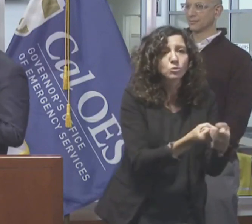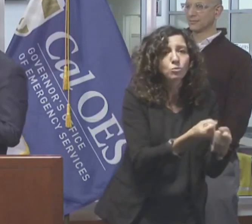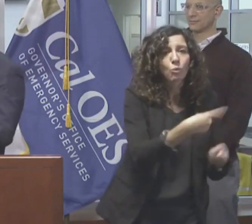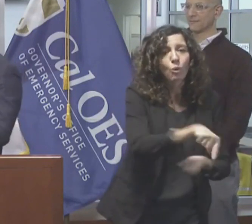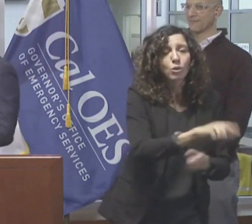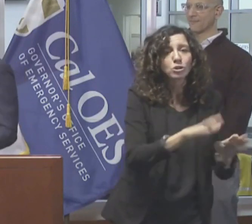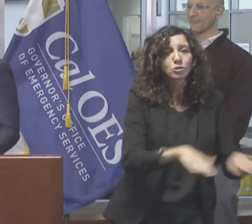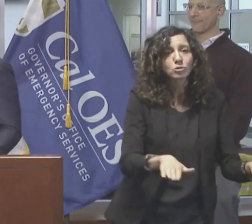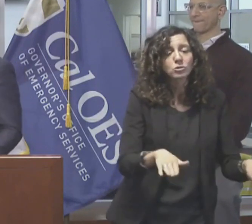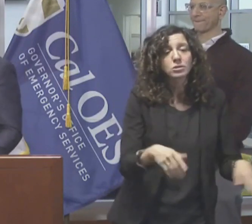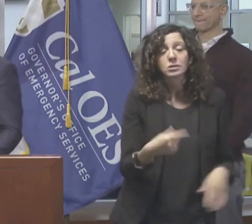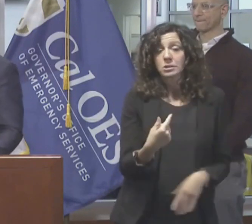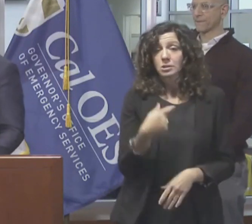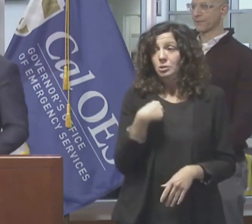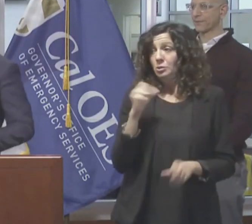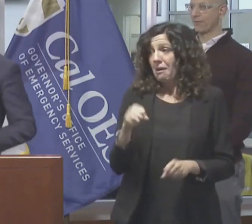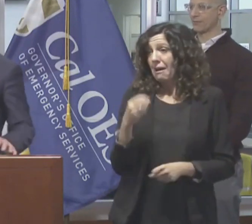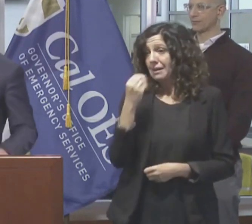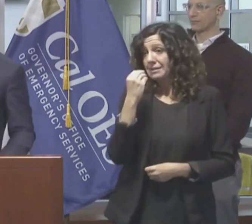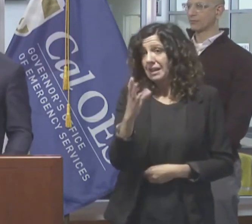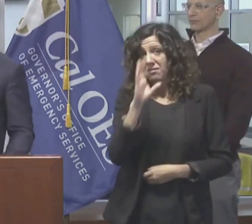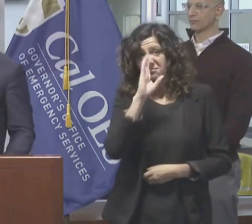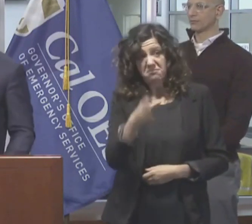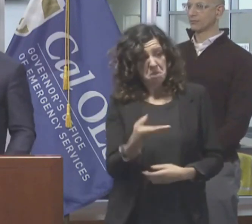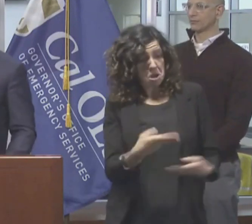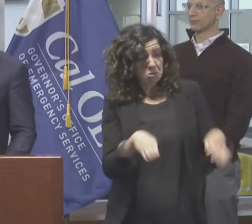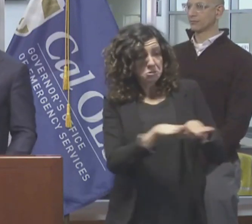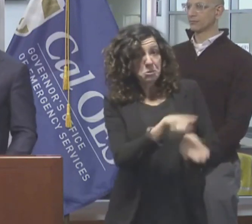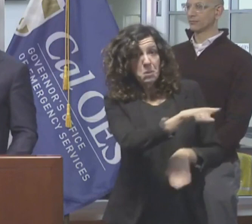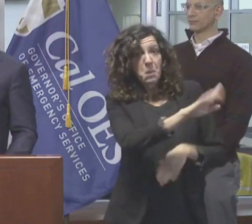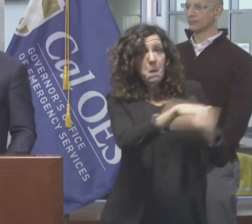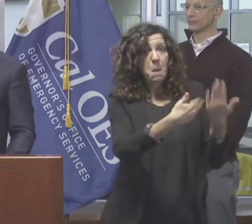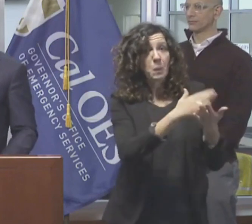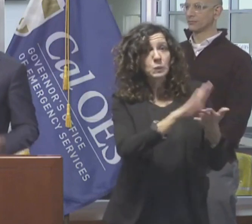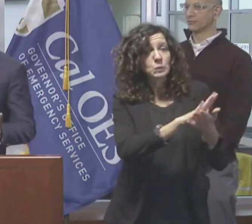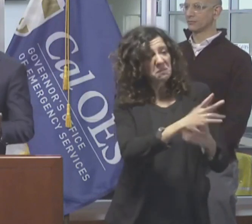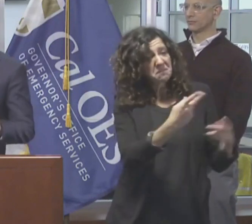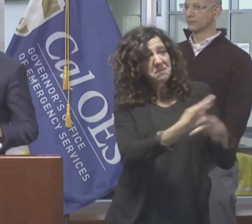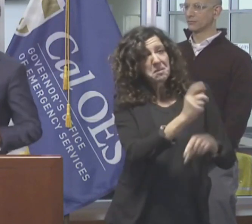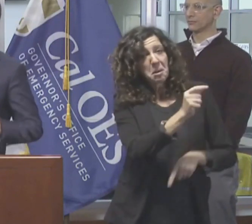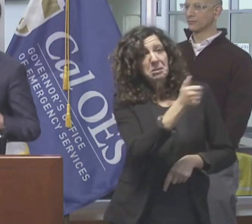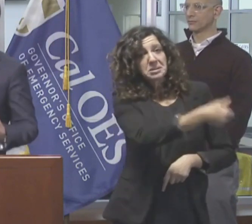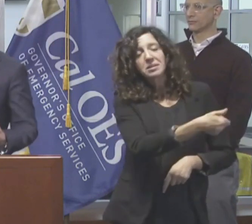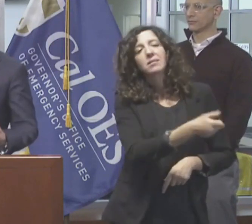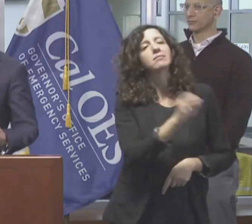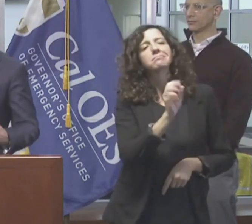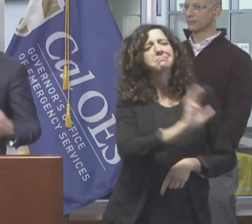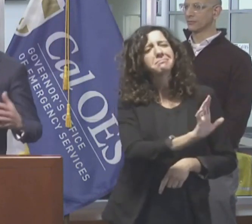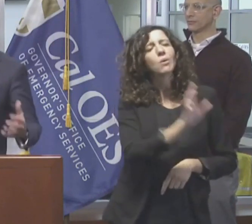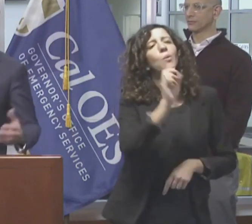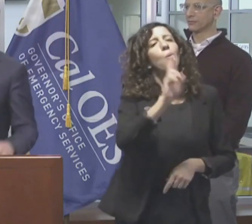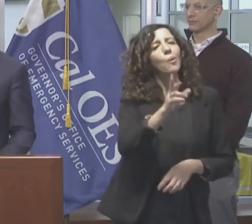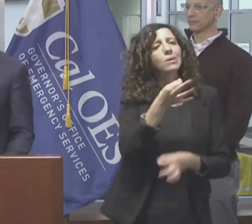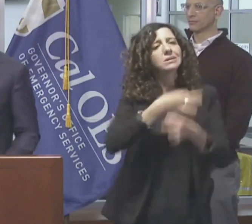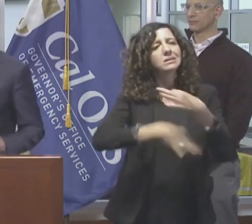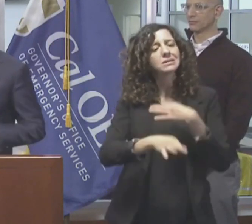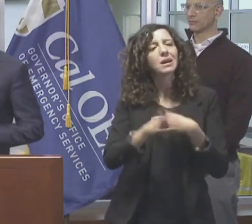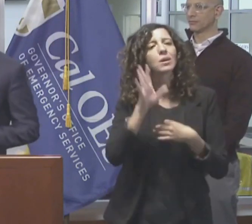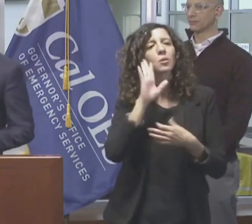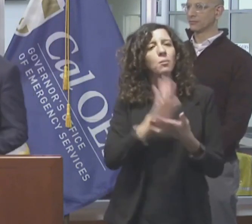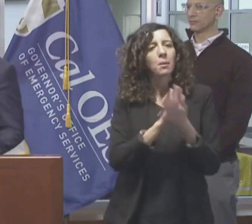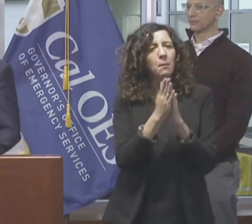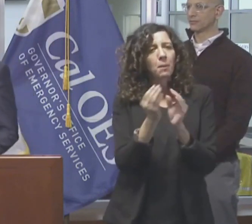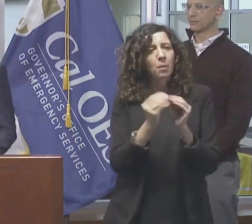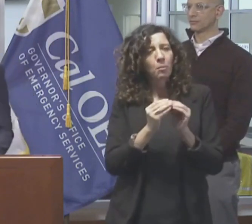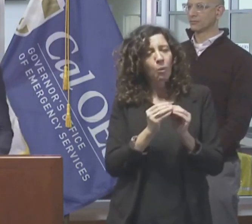support. So I could say, you know what? Let's shut you down. You figure it out. Or I can say, you know what? We're going to do this very thoughtfully. I'm going to do it deliberately.